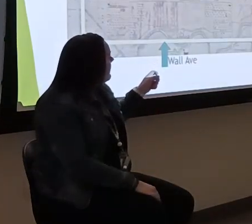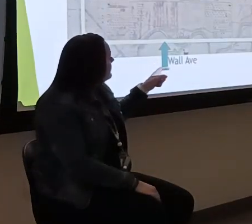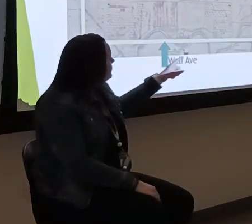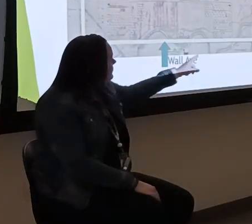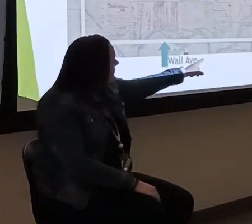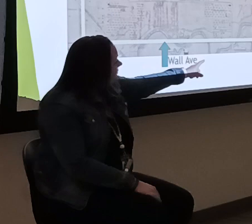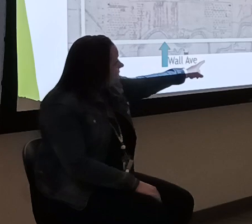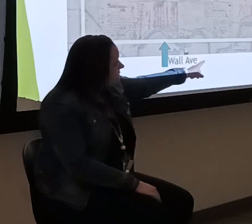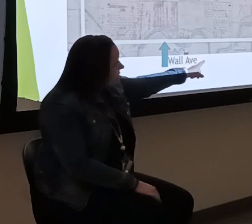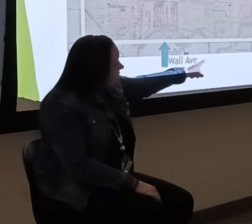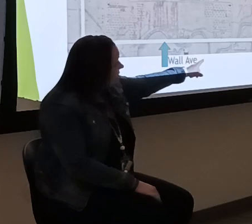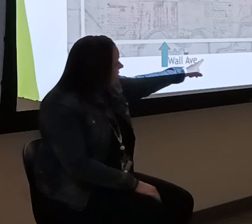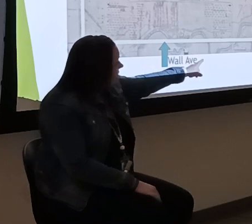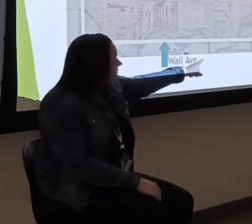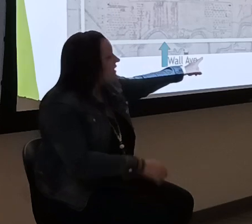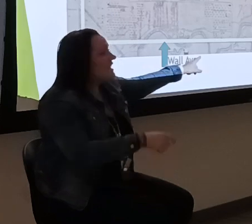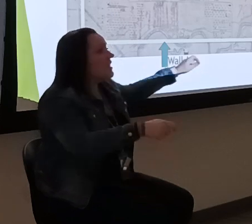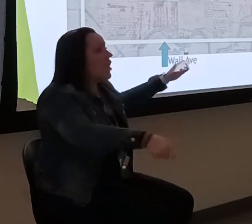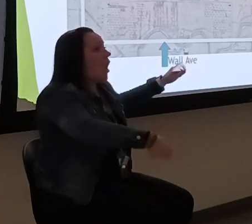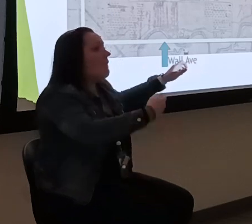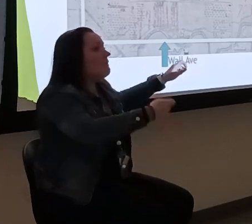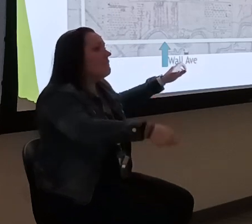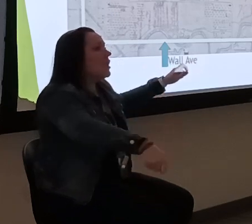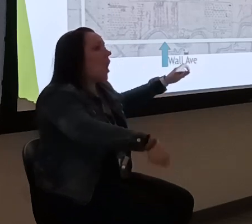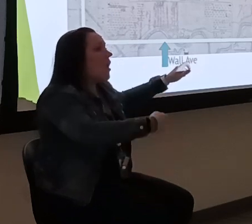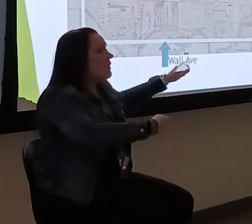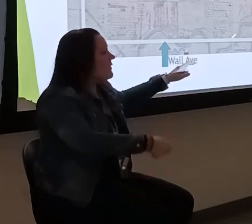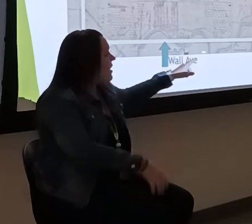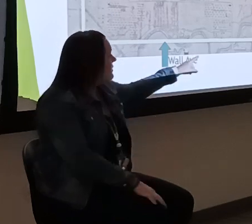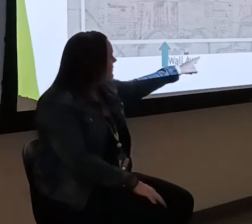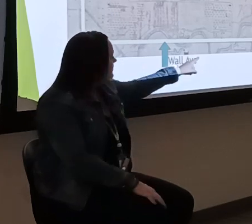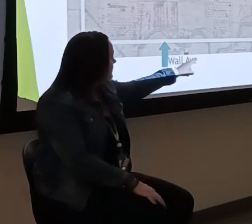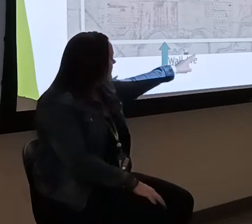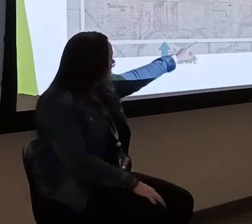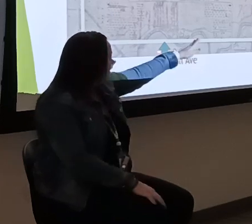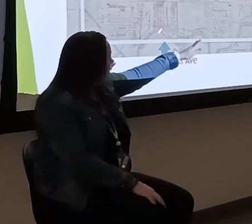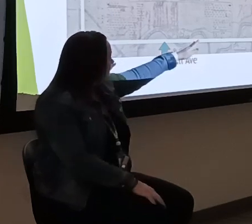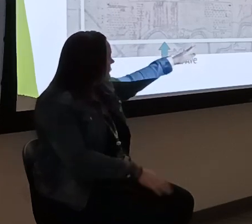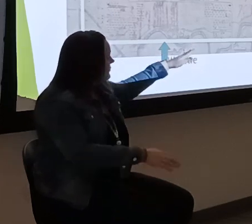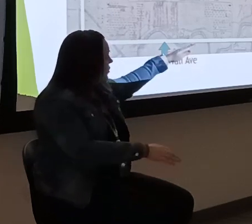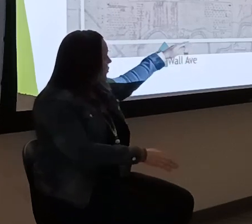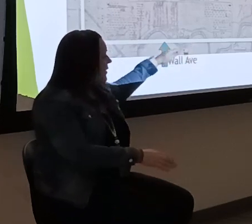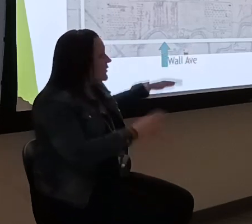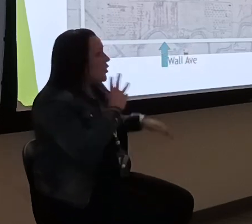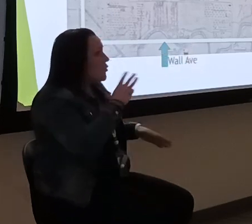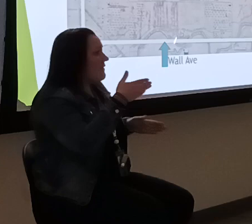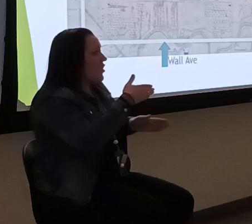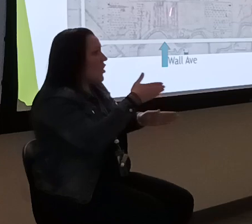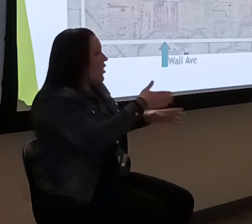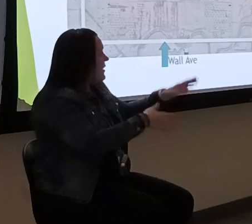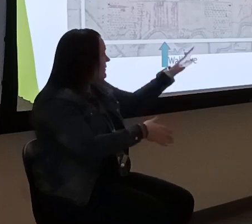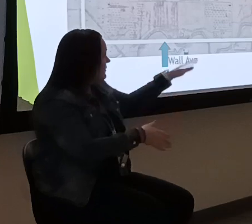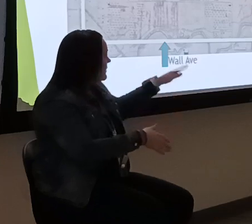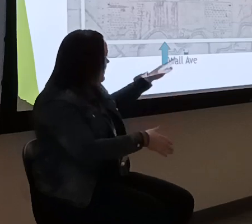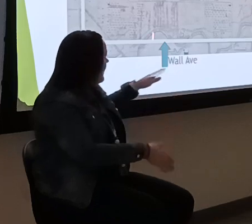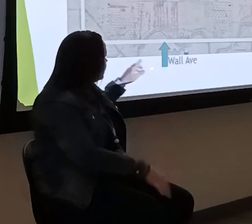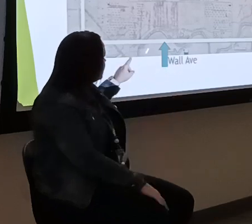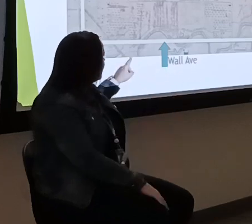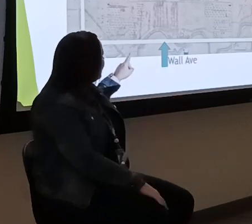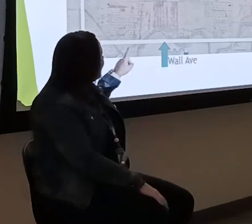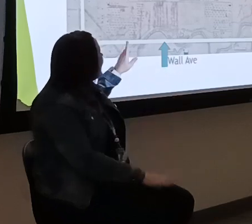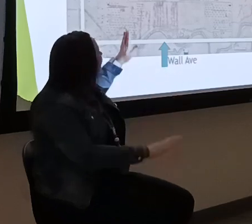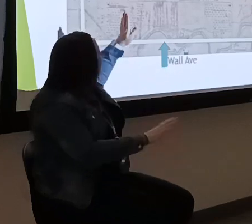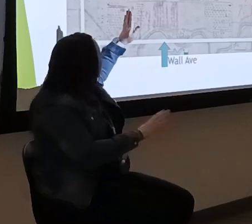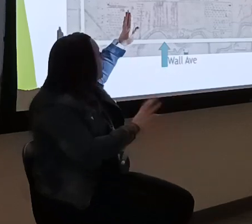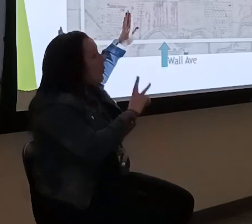over here is the golf course. You can see this is the Ogden River. This is about where Wall would have been